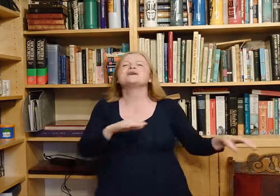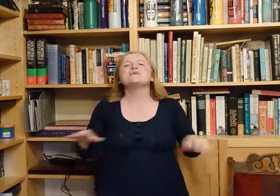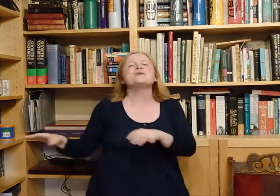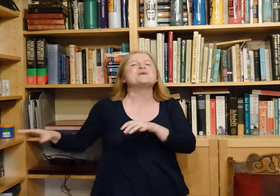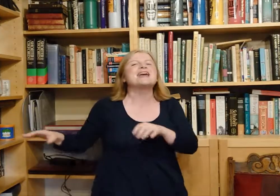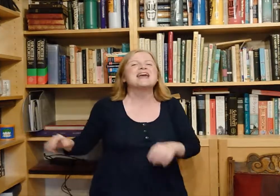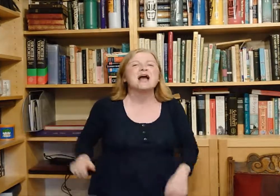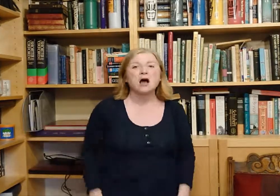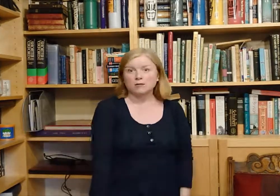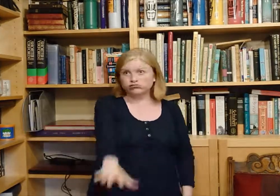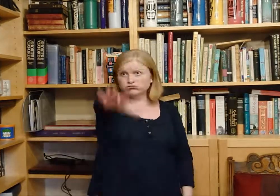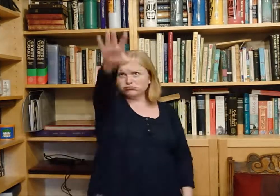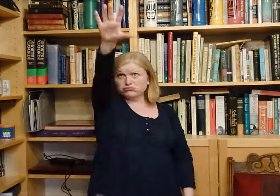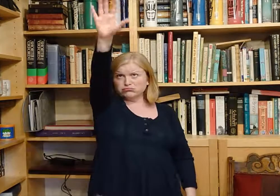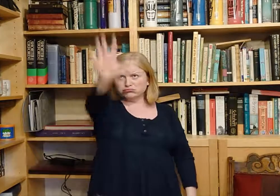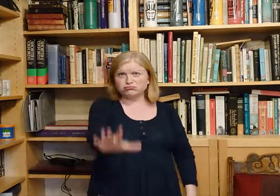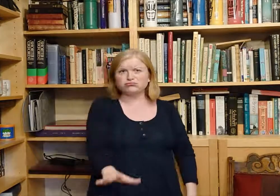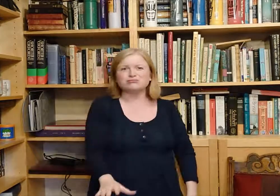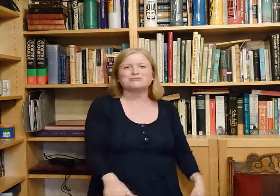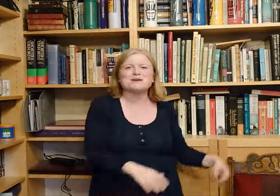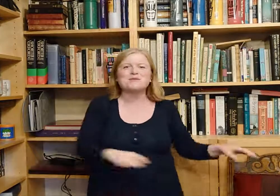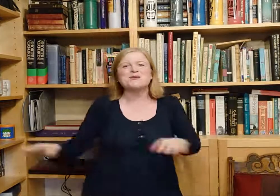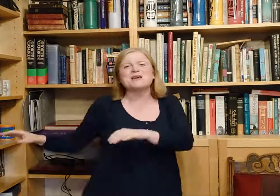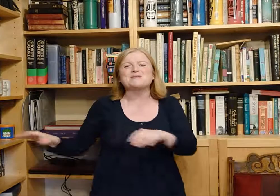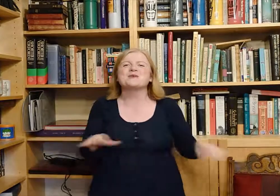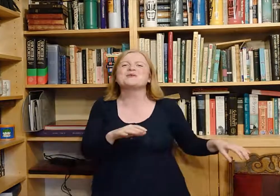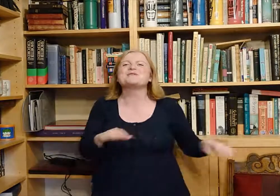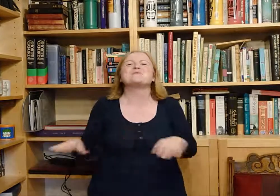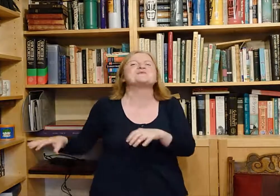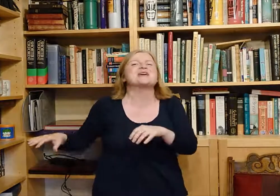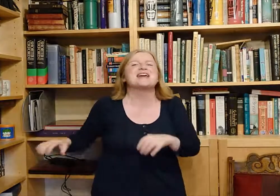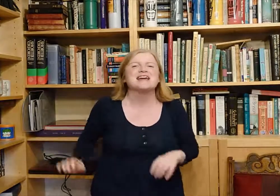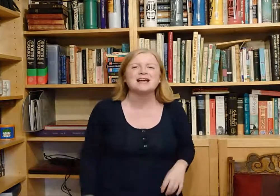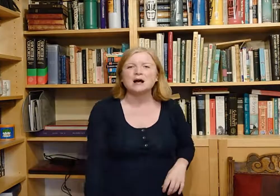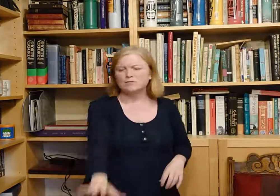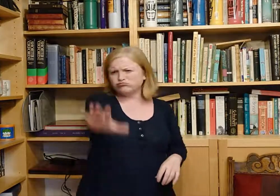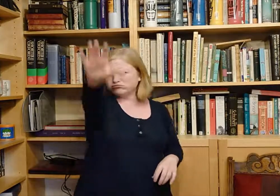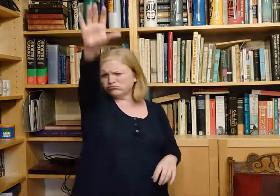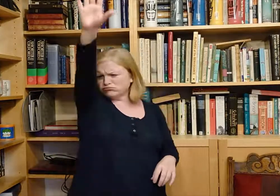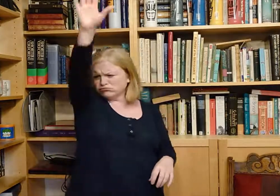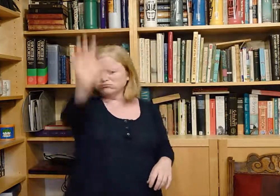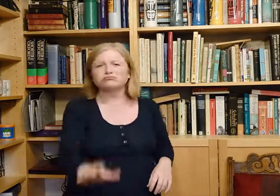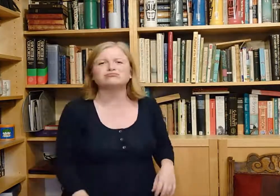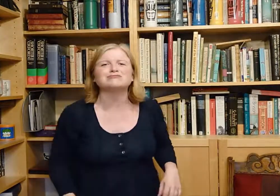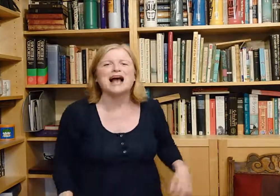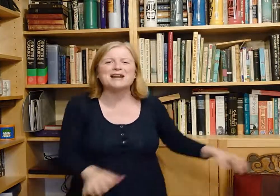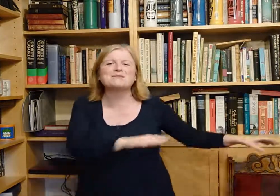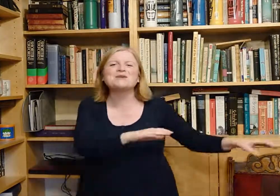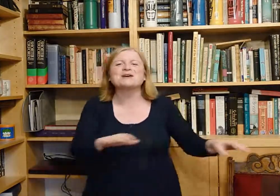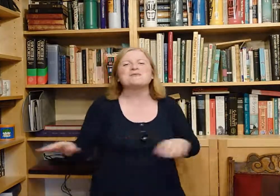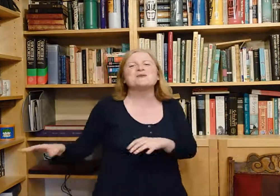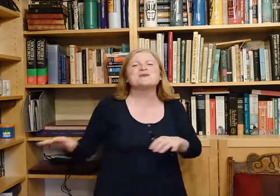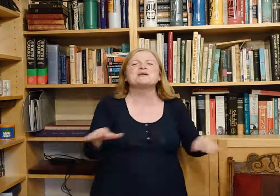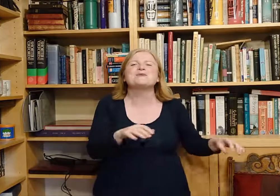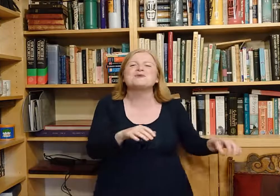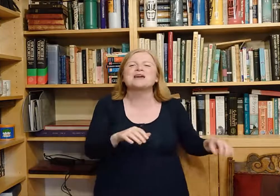woogie woogie, woo and a boogie woogie woogie, woo and a boogie woogie